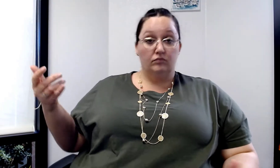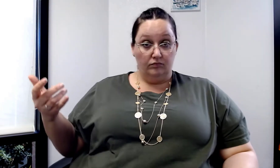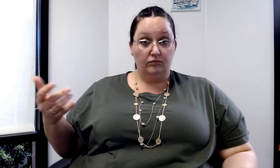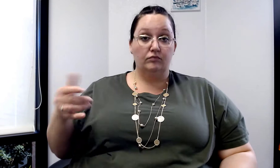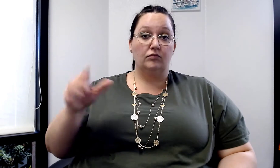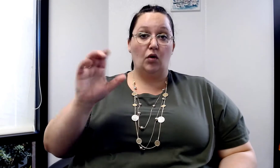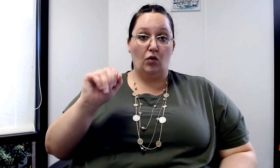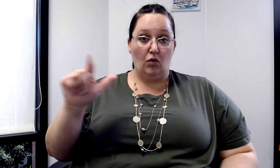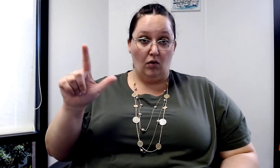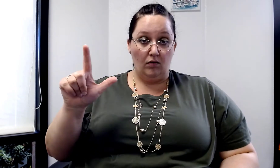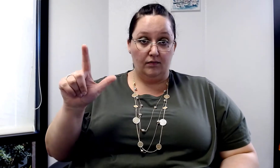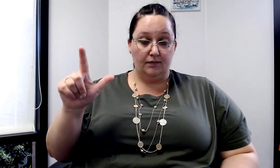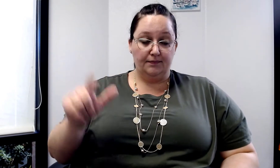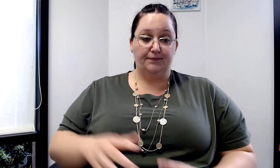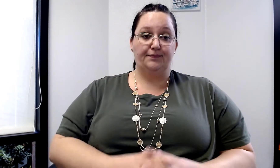so forth.